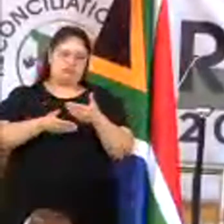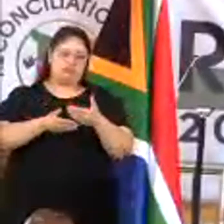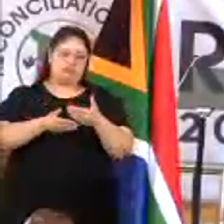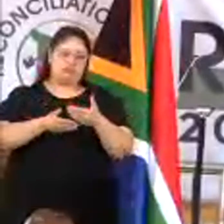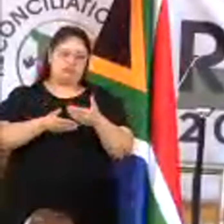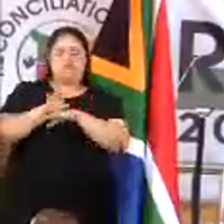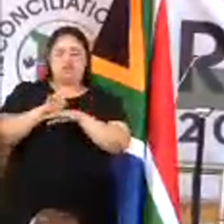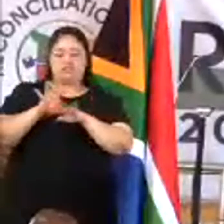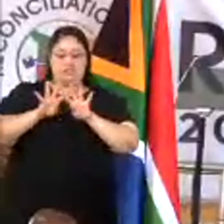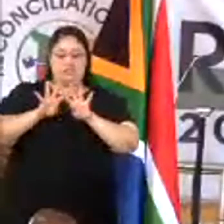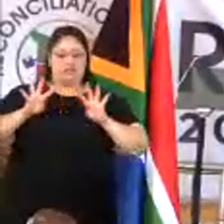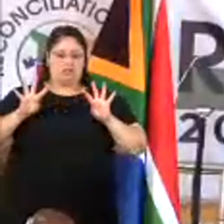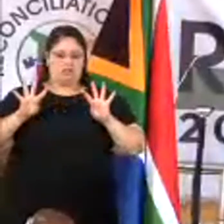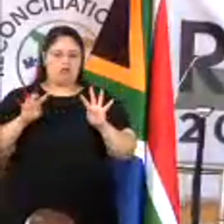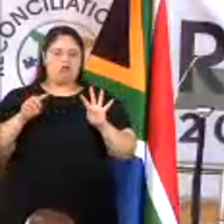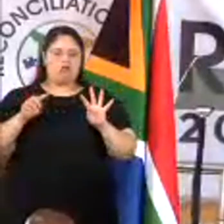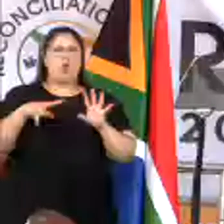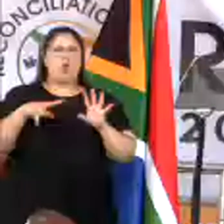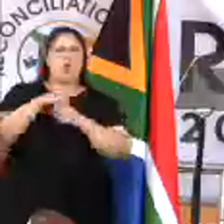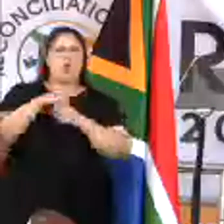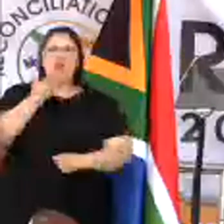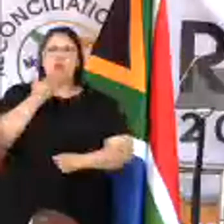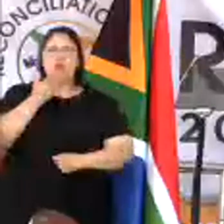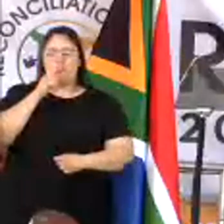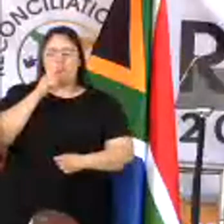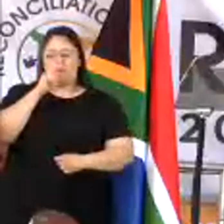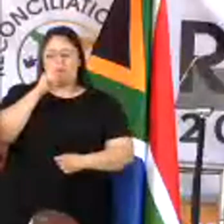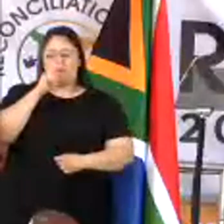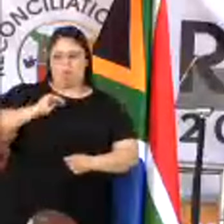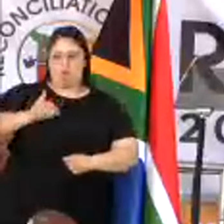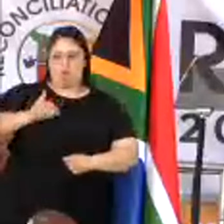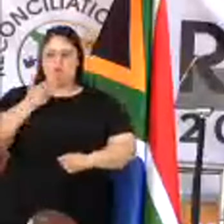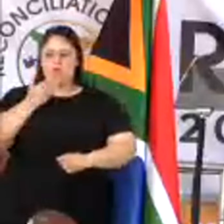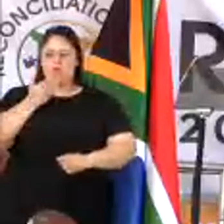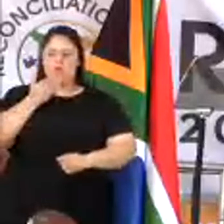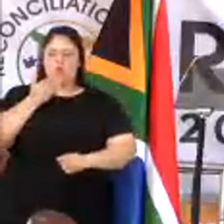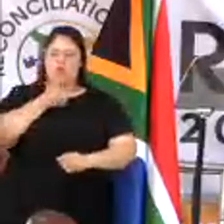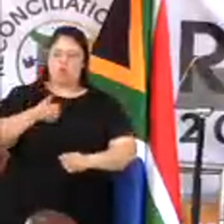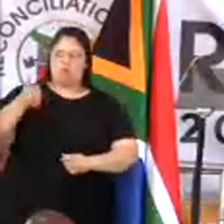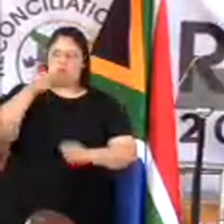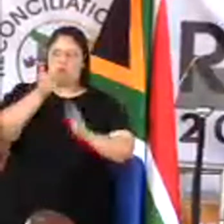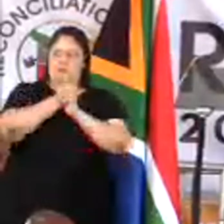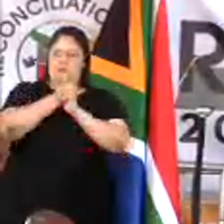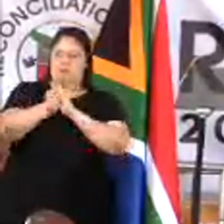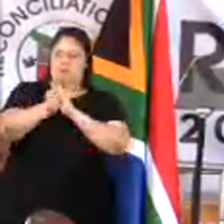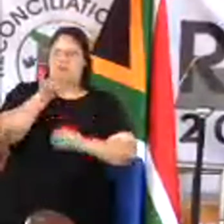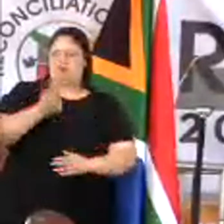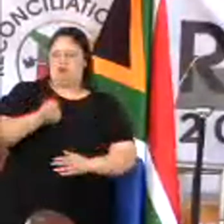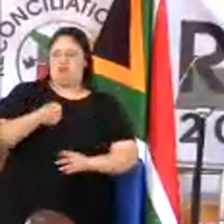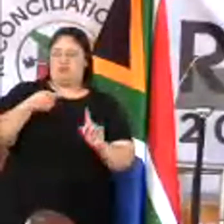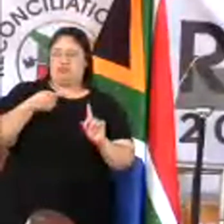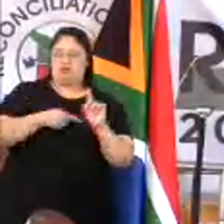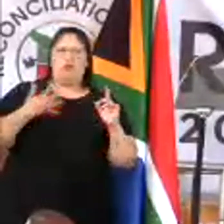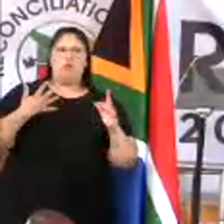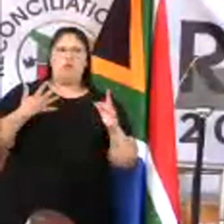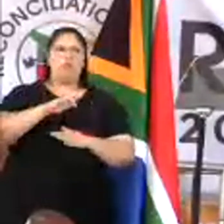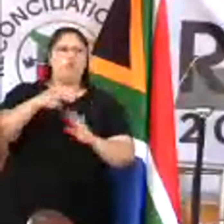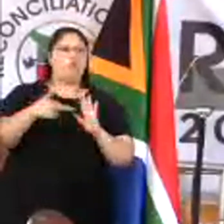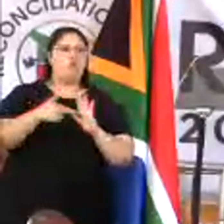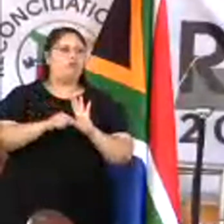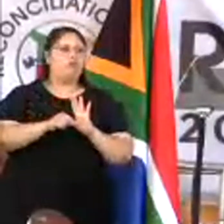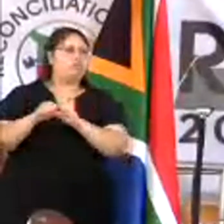advisory panel will include men and women of stature who have played prominent